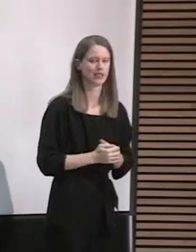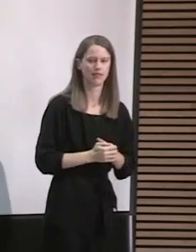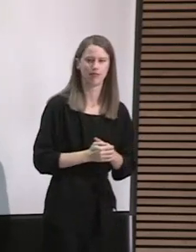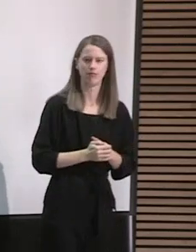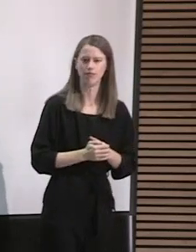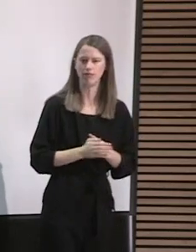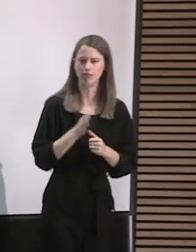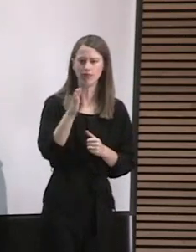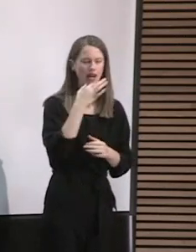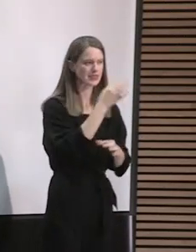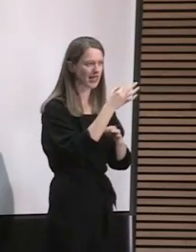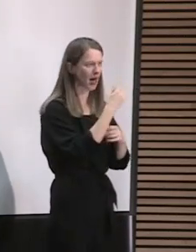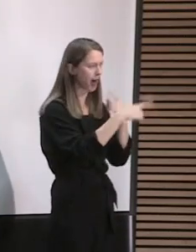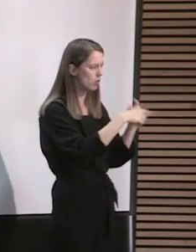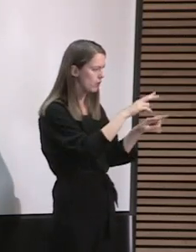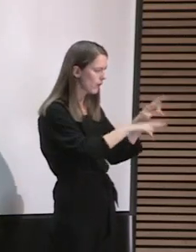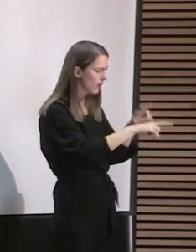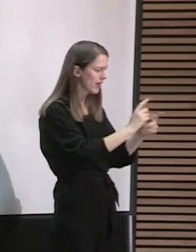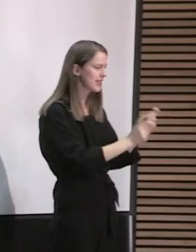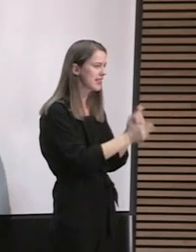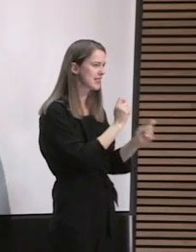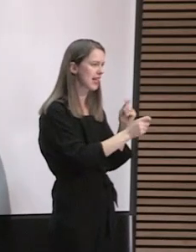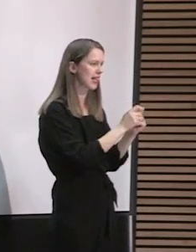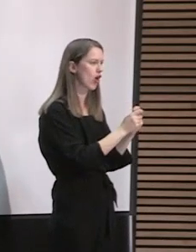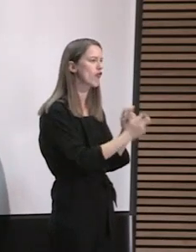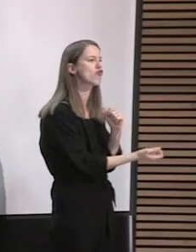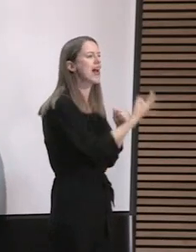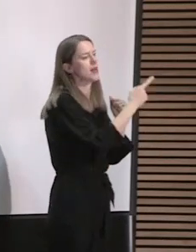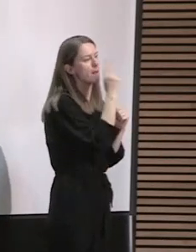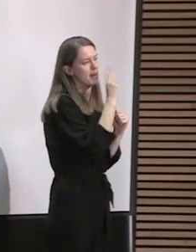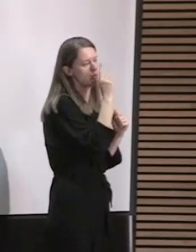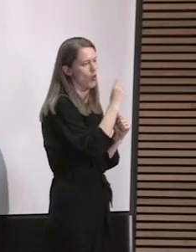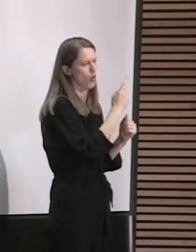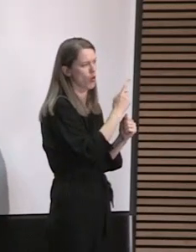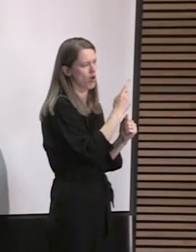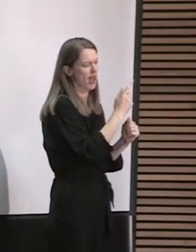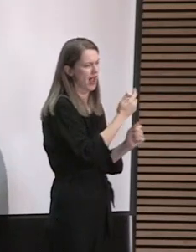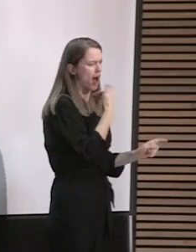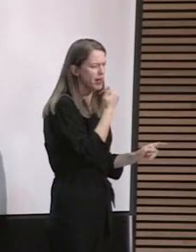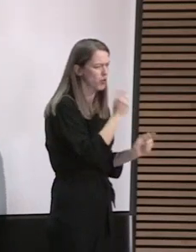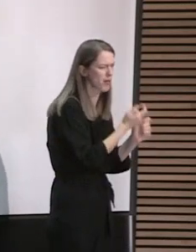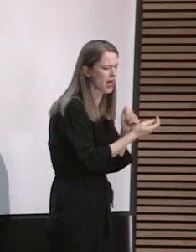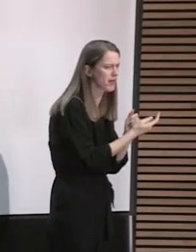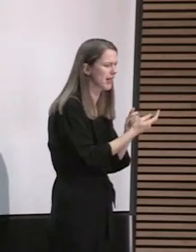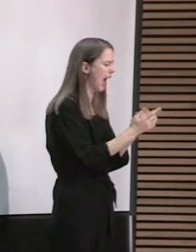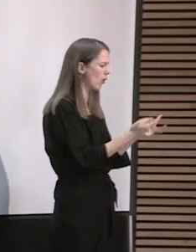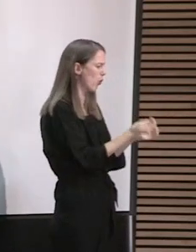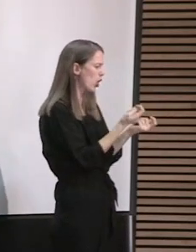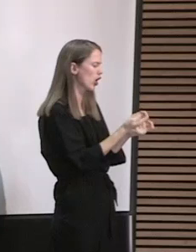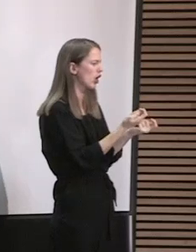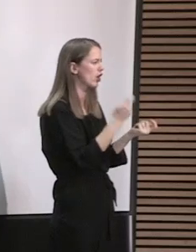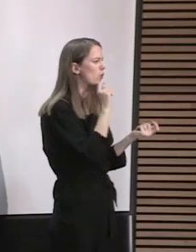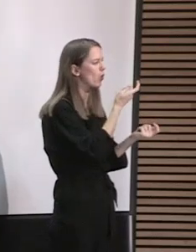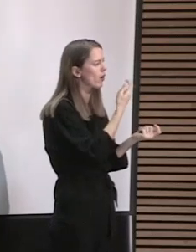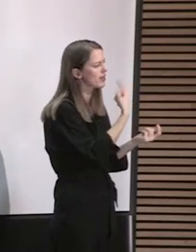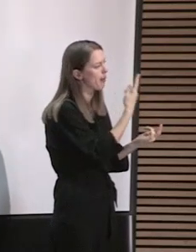the surveillance testing, what proportion of that 70k do you expect to be surveillance testing? And how will you be doing that? Will there be some kind of incentive for people to come in, or will